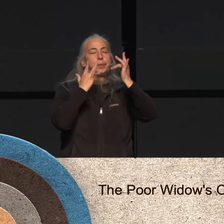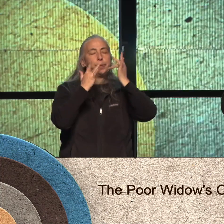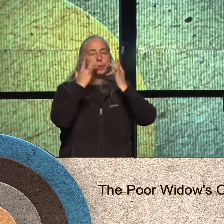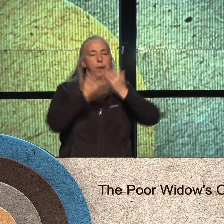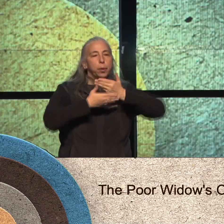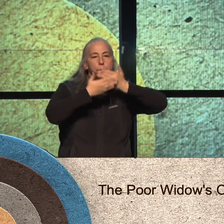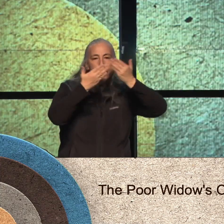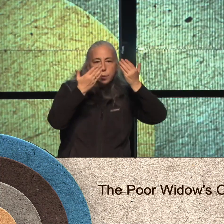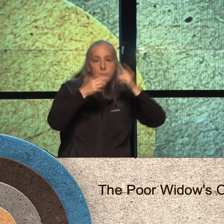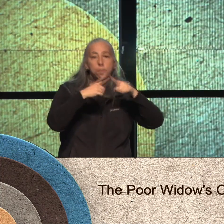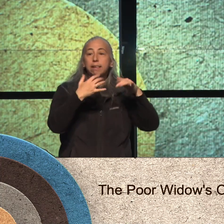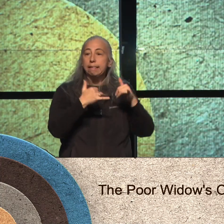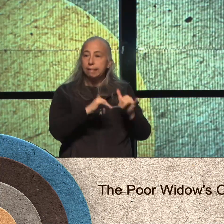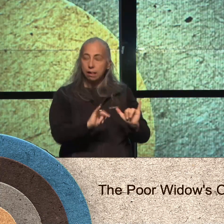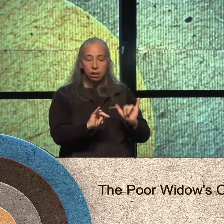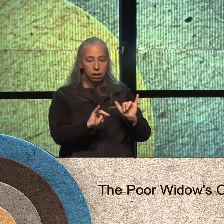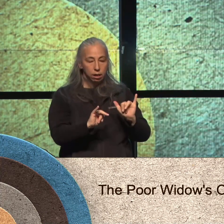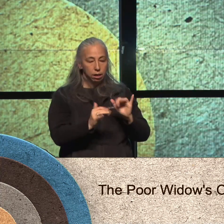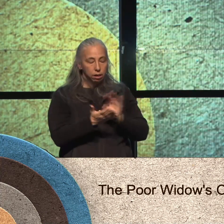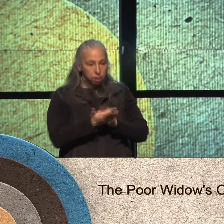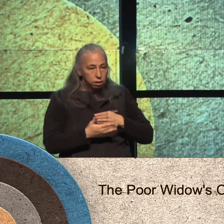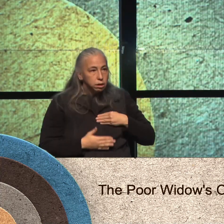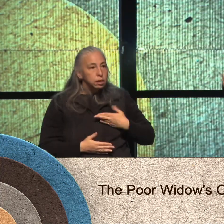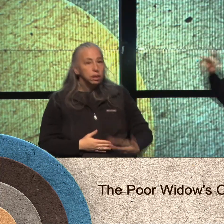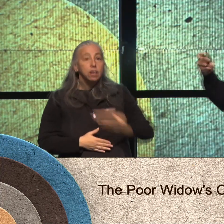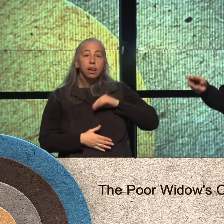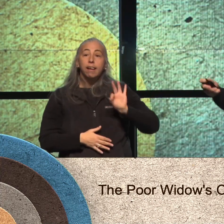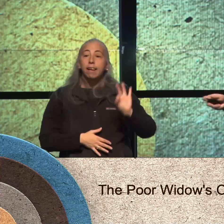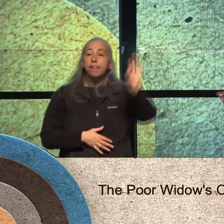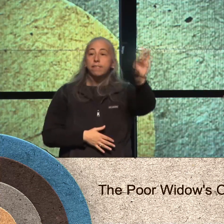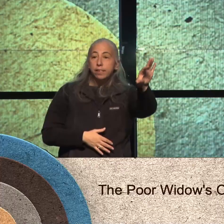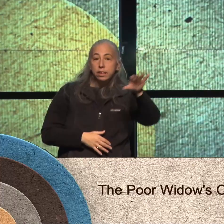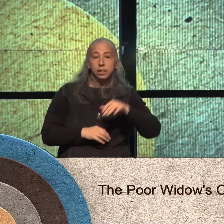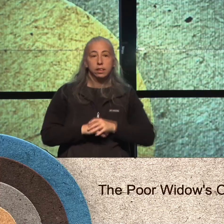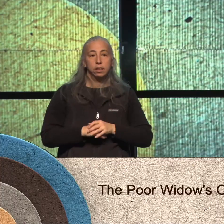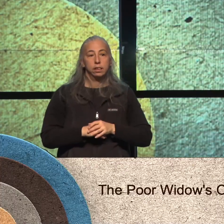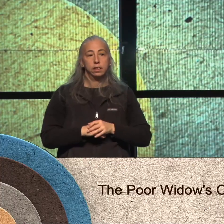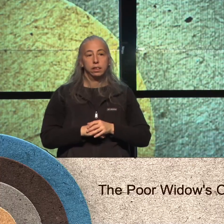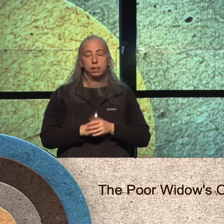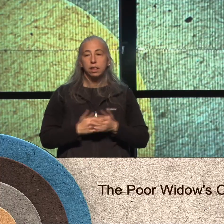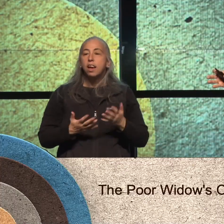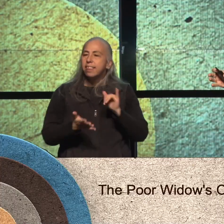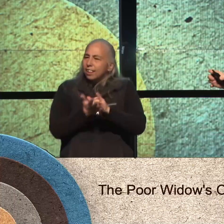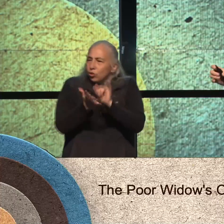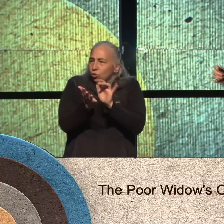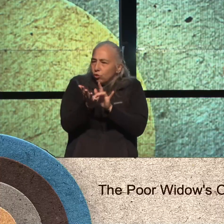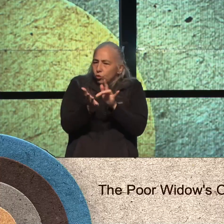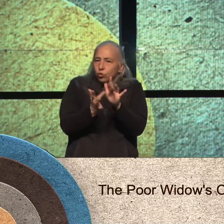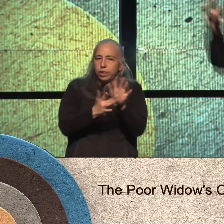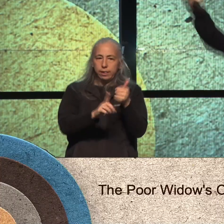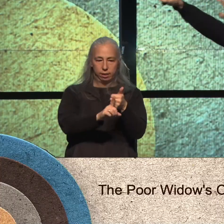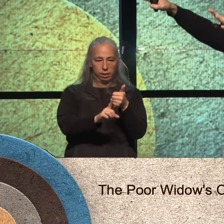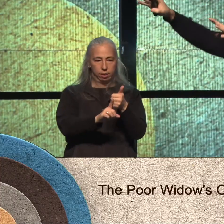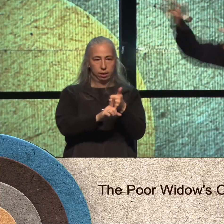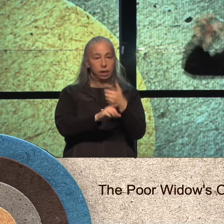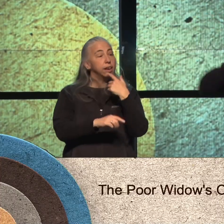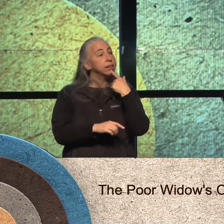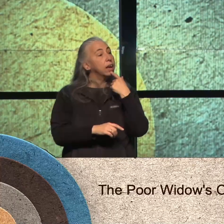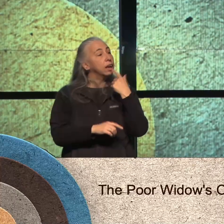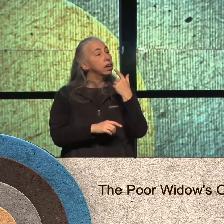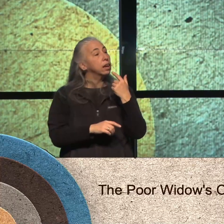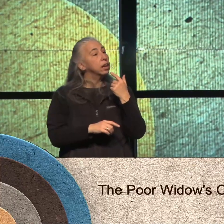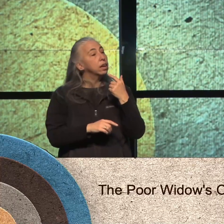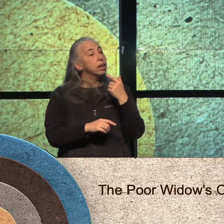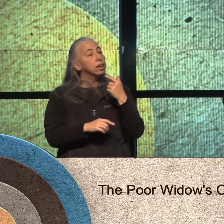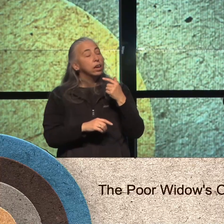gives out of her lack. This is Jesus, who says, hey, those that have been othered, those